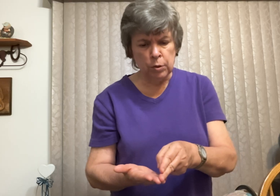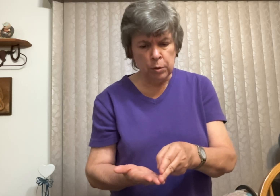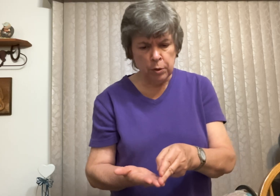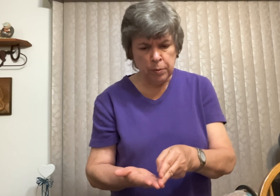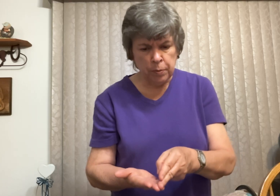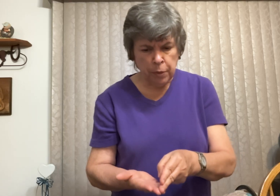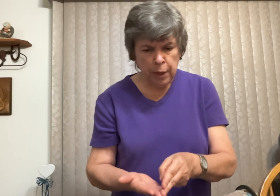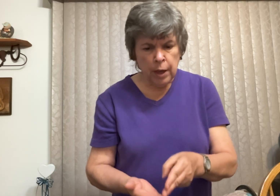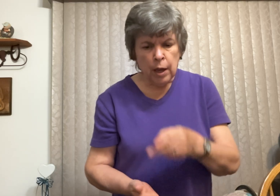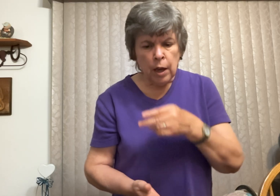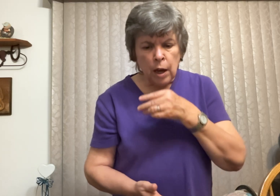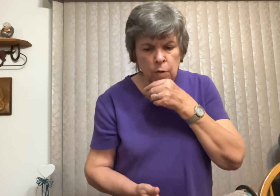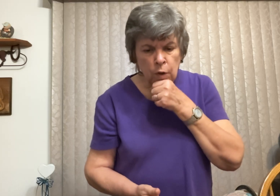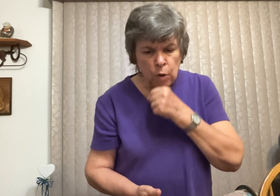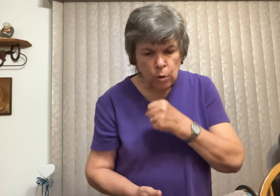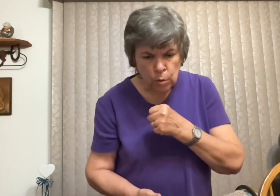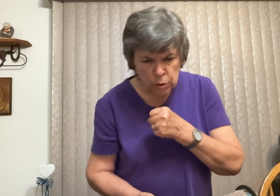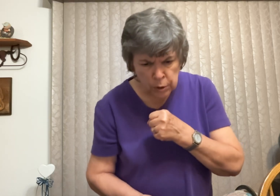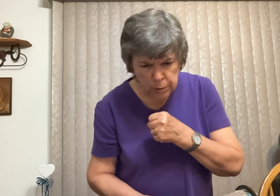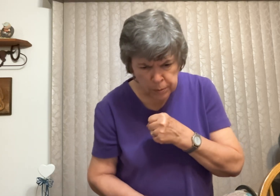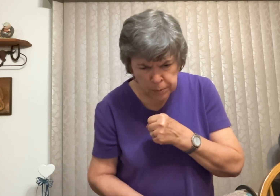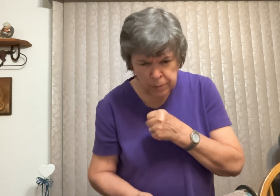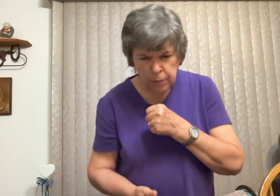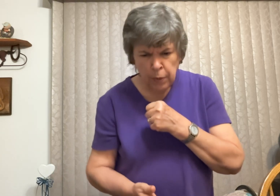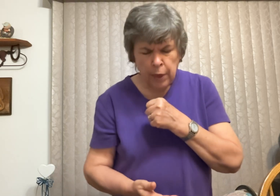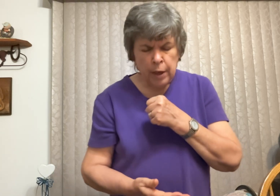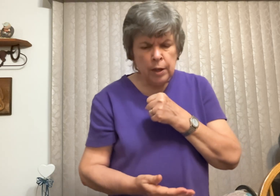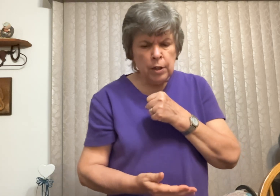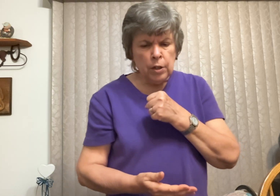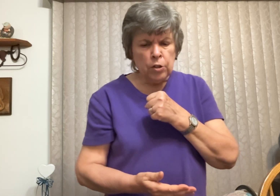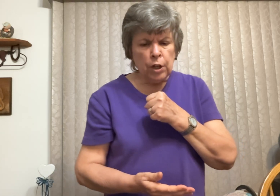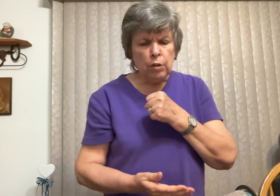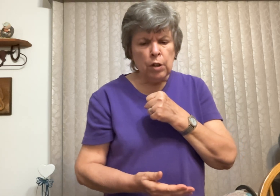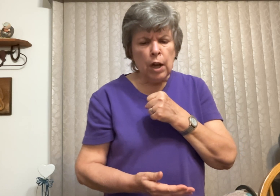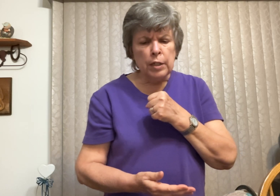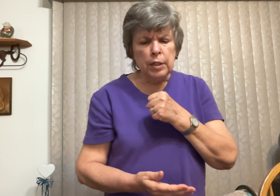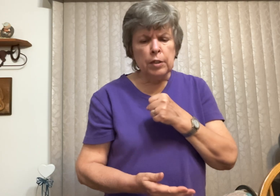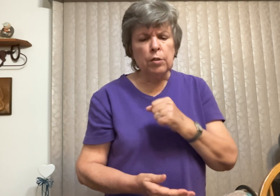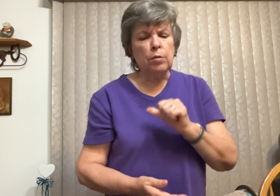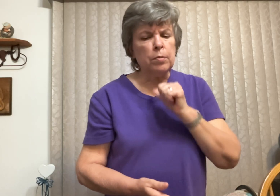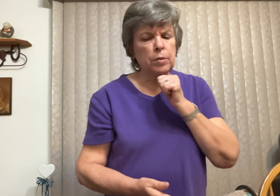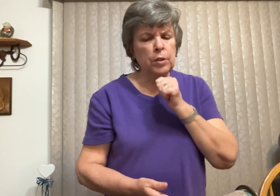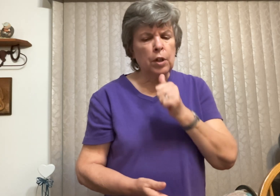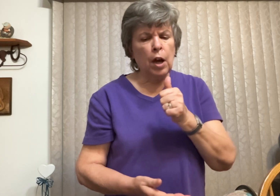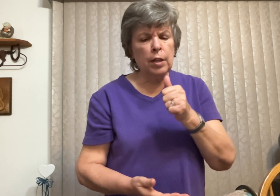truth. Of old, shall not kneel,